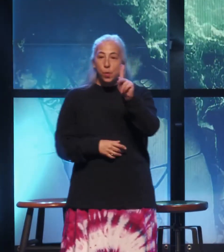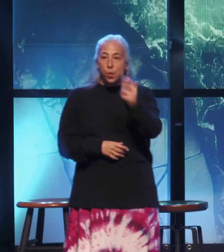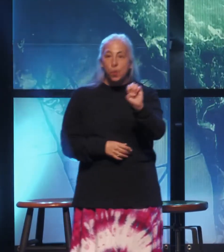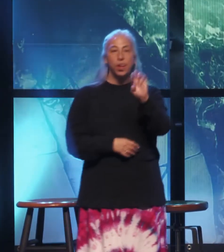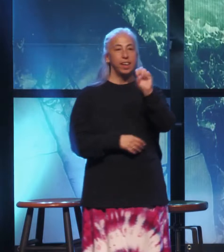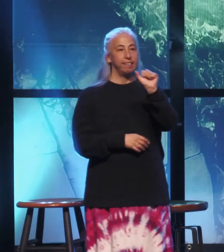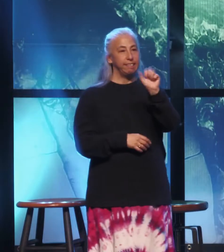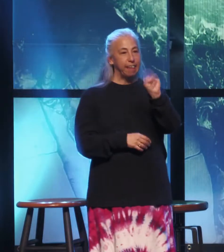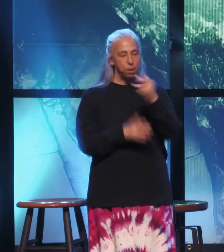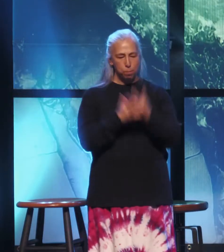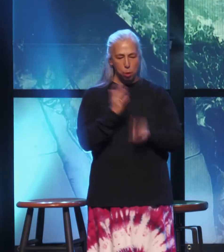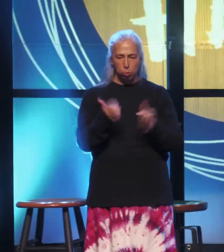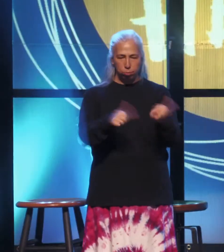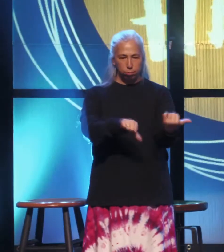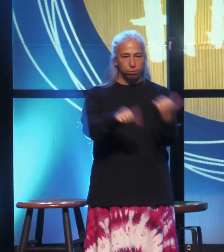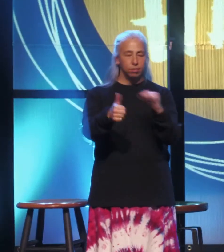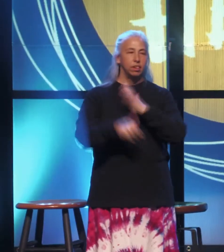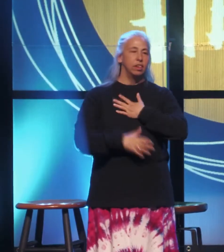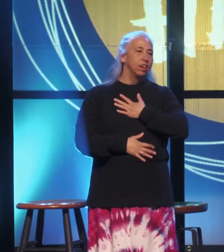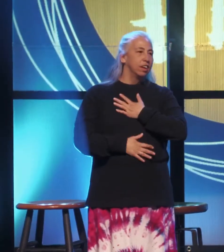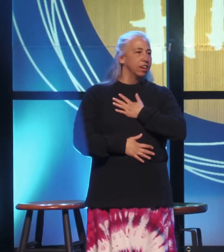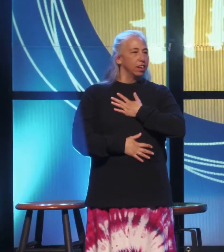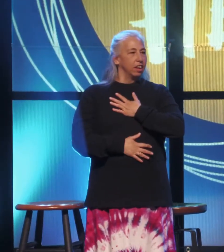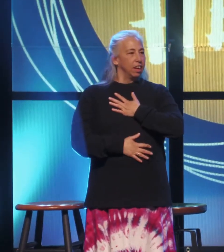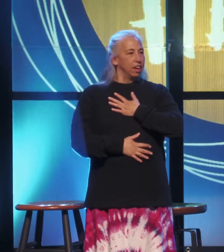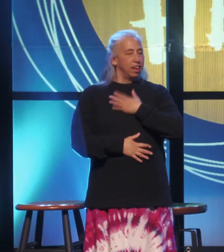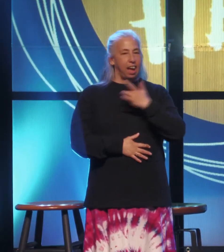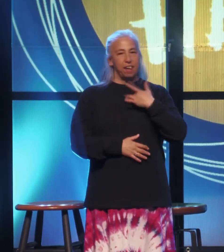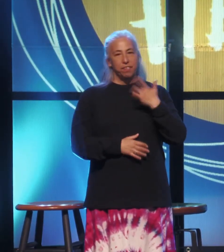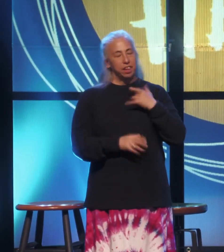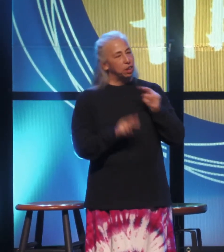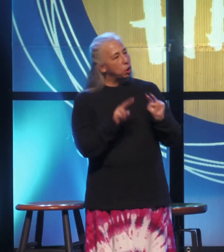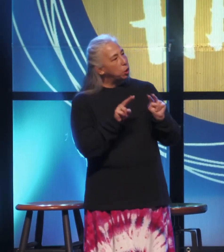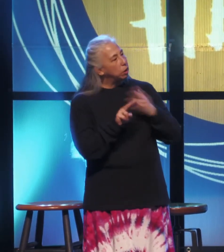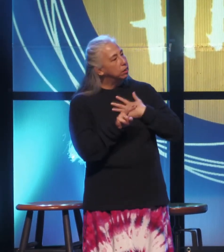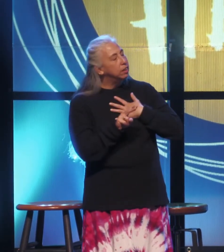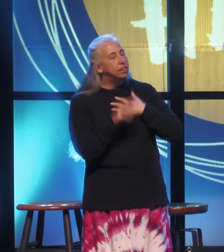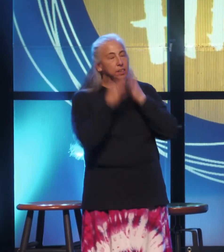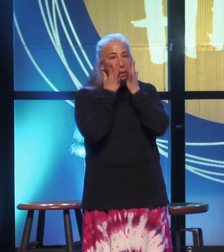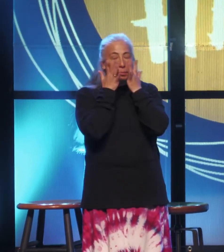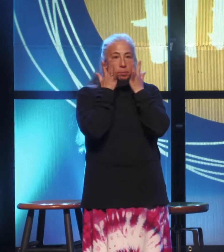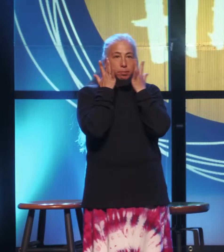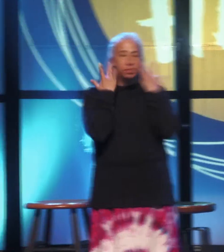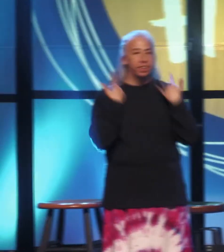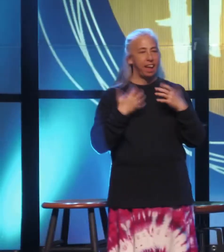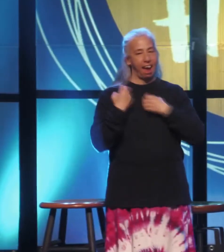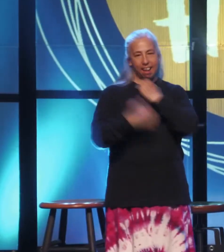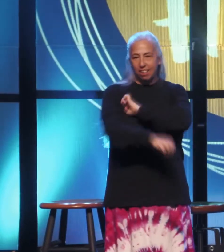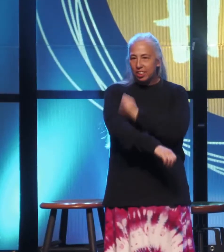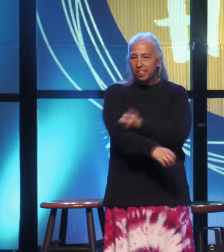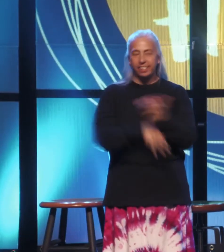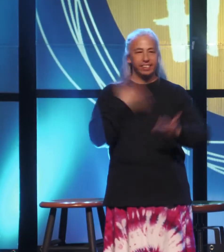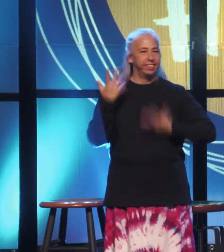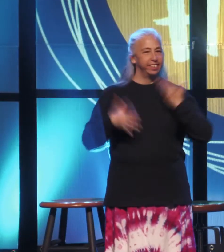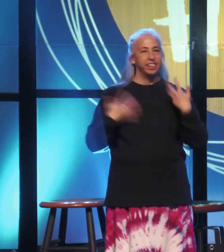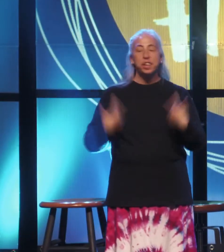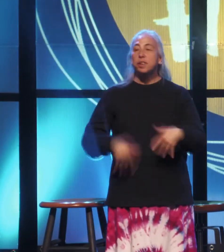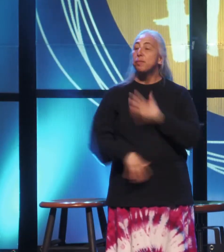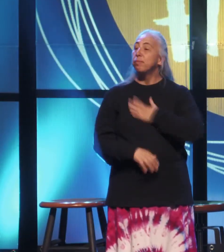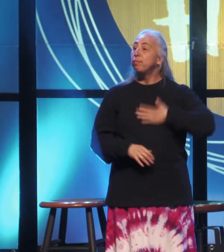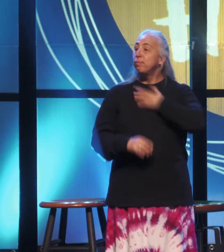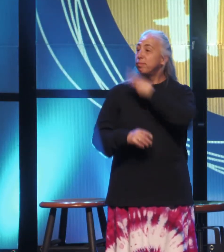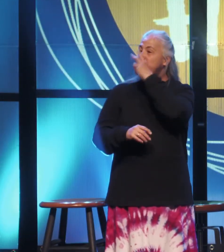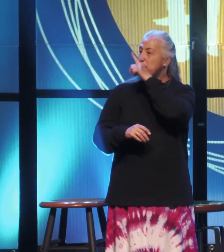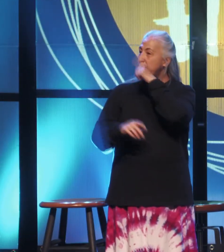Goodness. I got emotional standing over there. I was like, whew, there's some energy here. I love it. Go ahead and be seated just for a